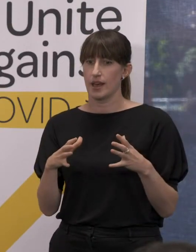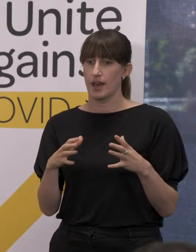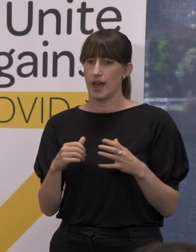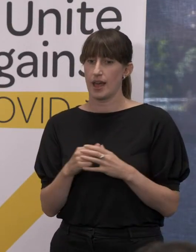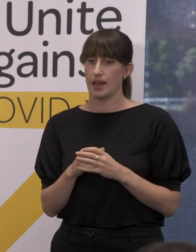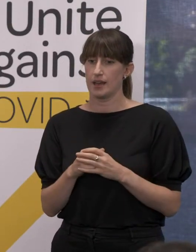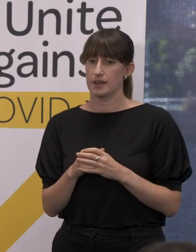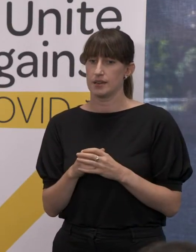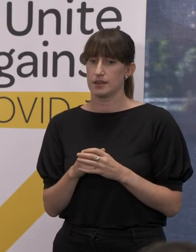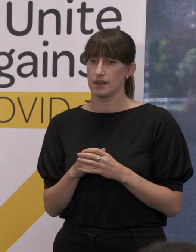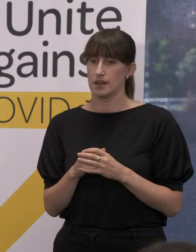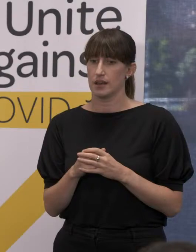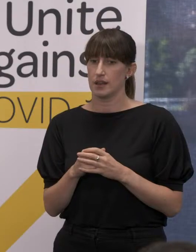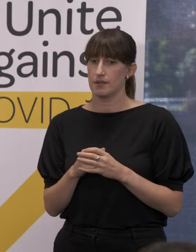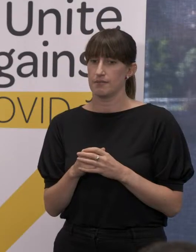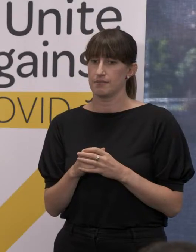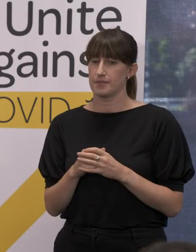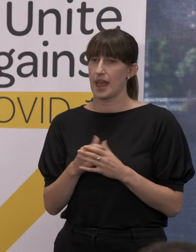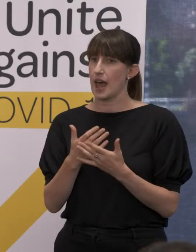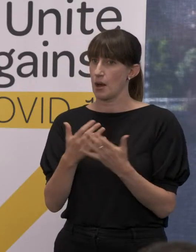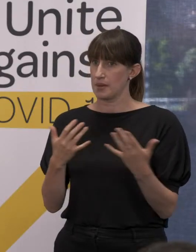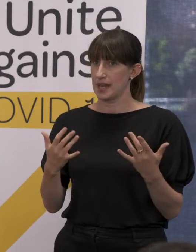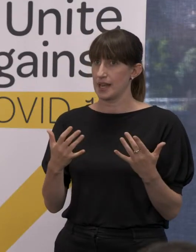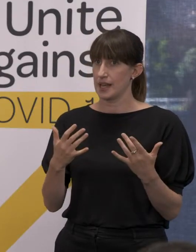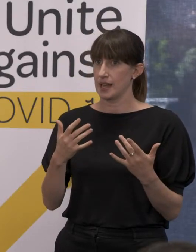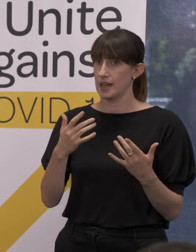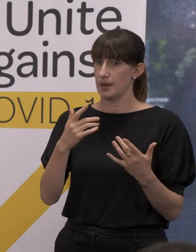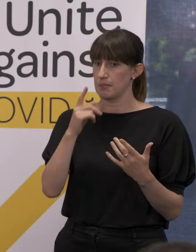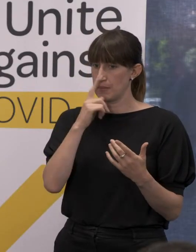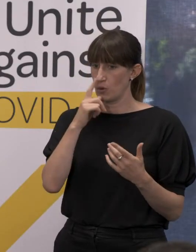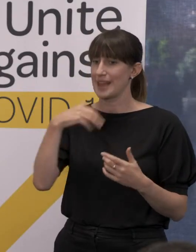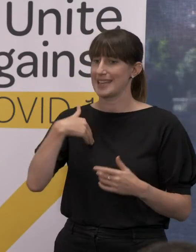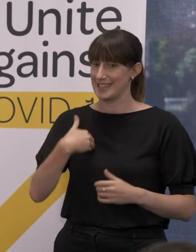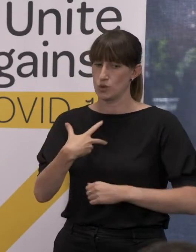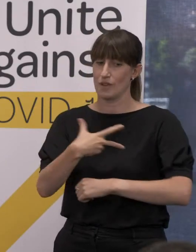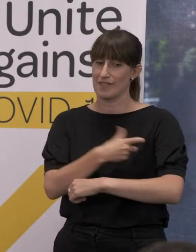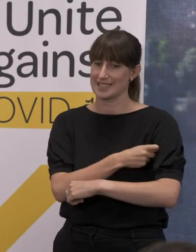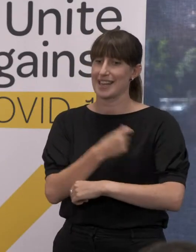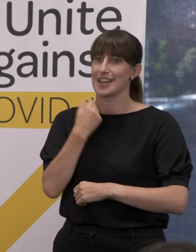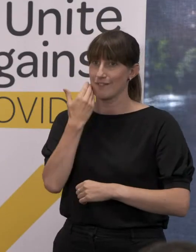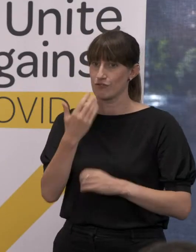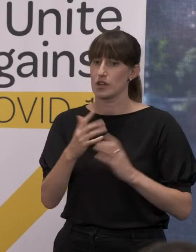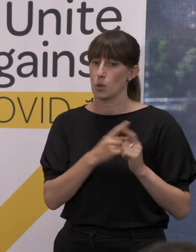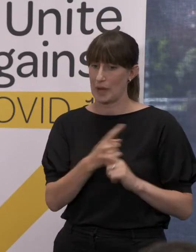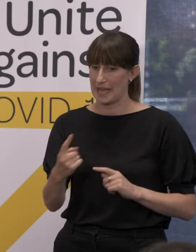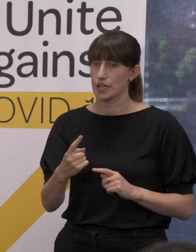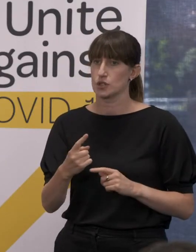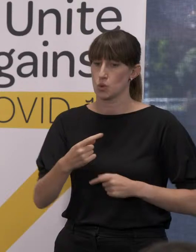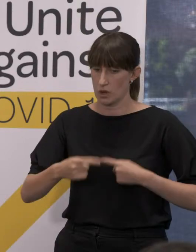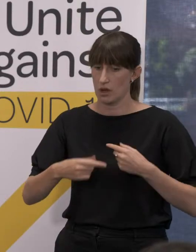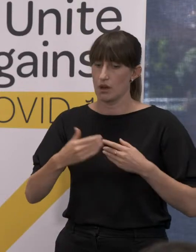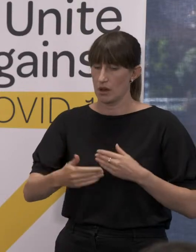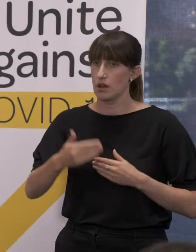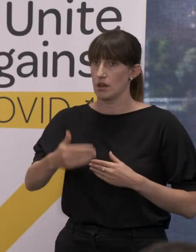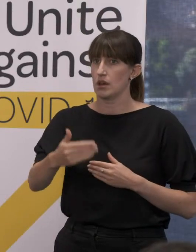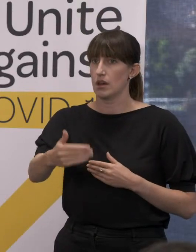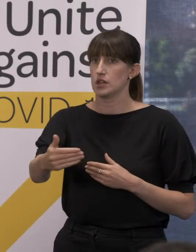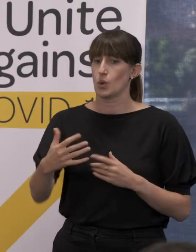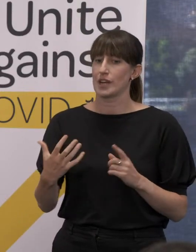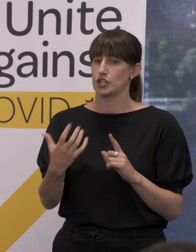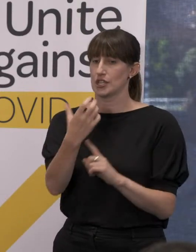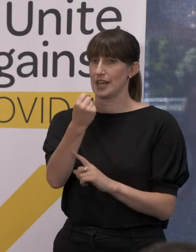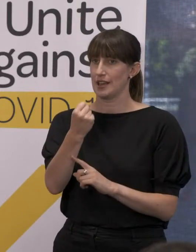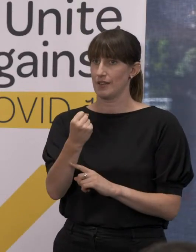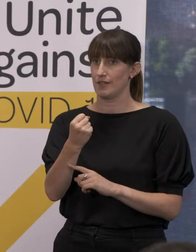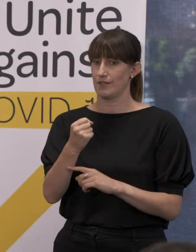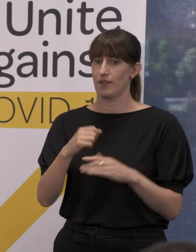implications for each DHB of the number of people they will need to vaccinate each week over the coming months to to achieve the sort of